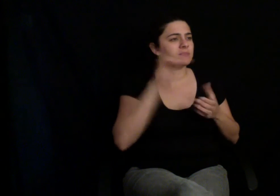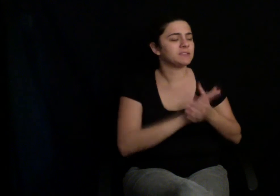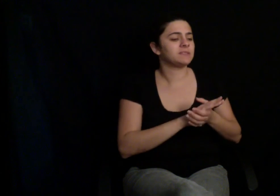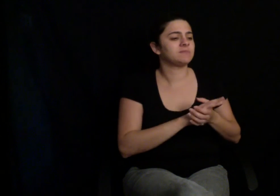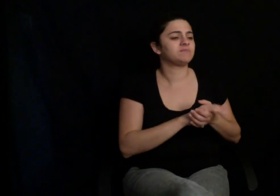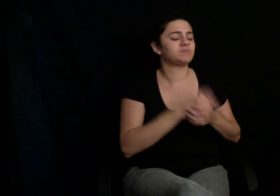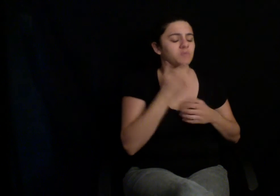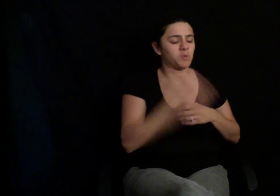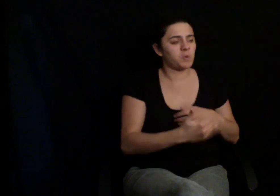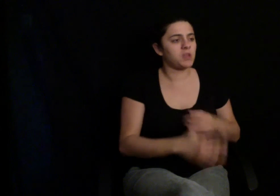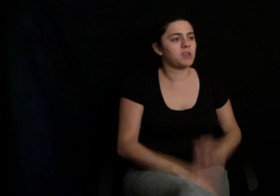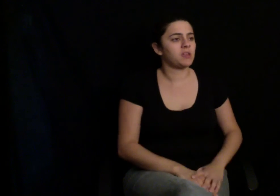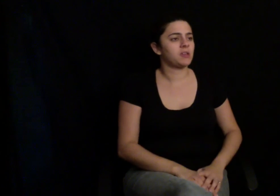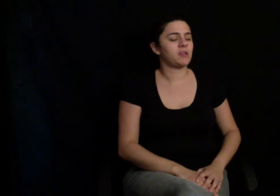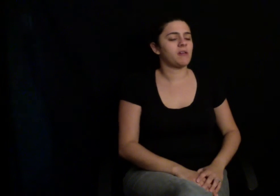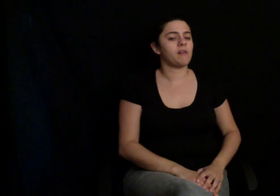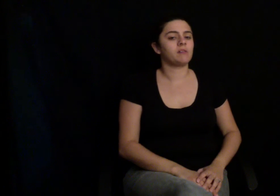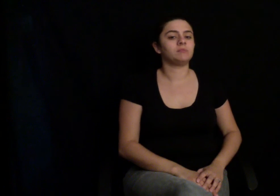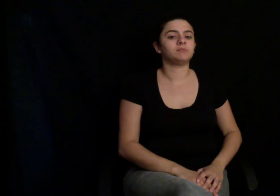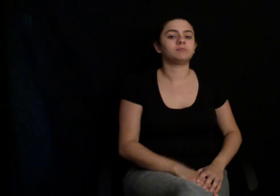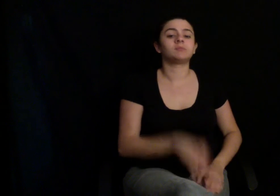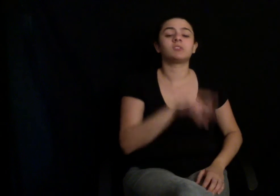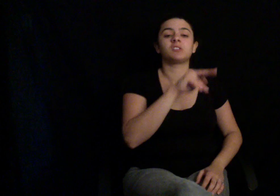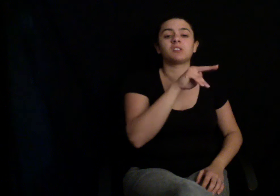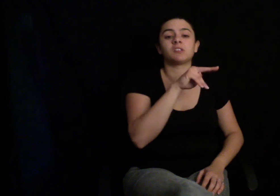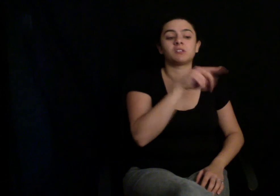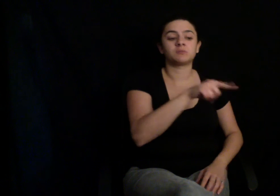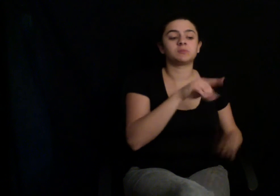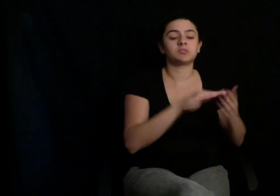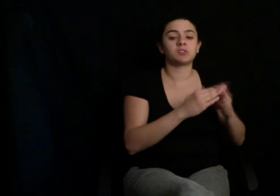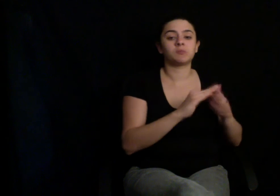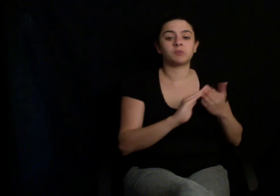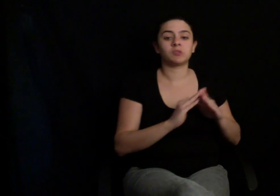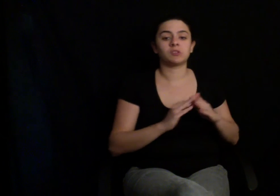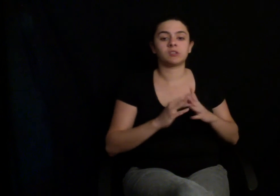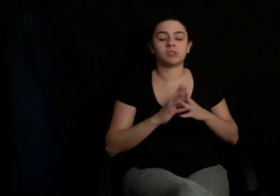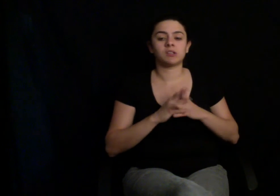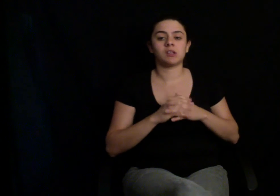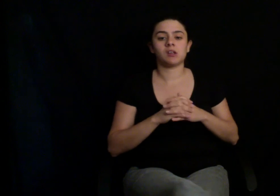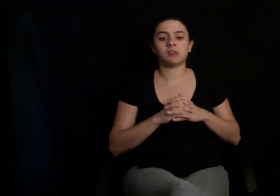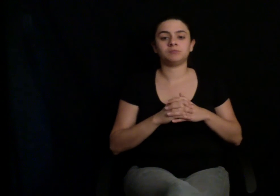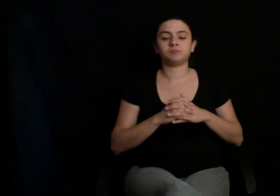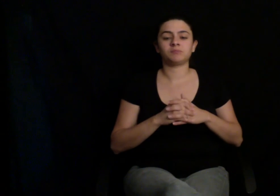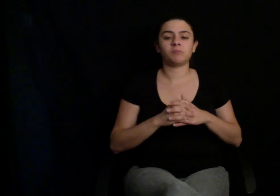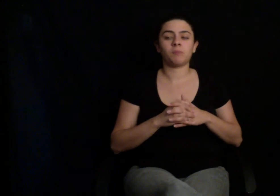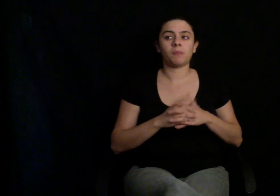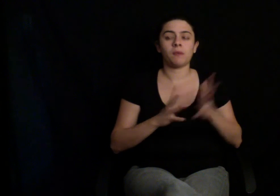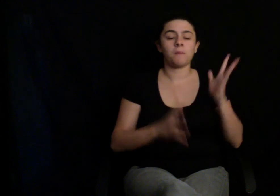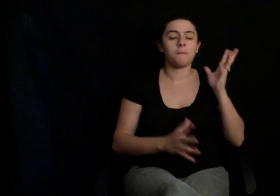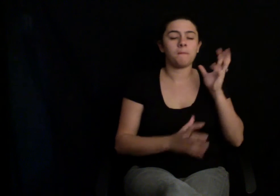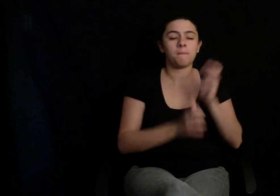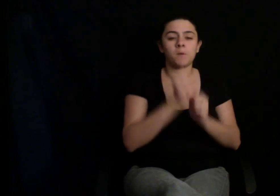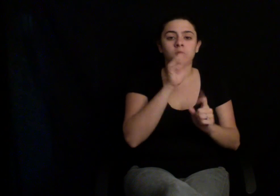people down. Yeah, so NoFap has grown to be the largest porn recovery group on the internet. As of us talking today, it